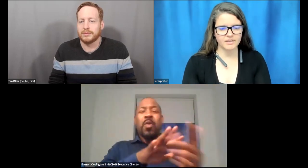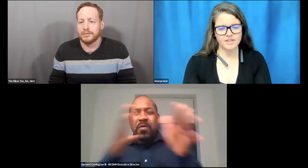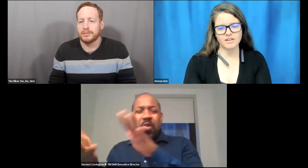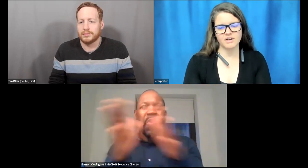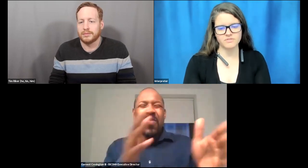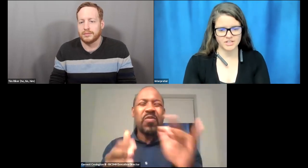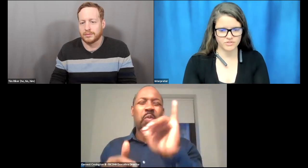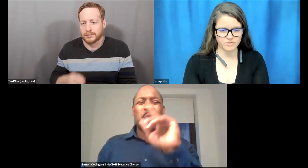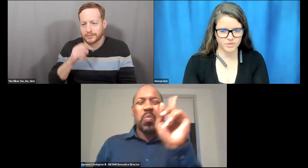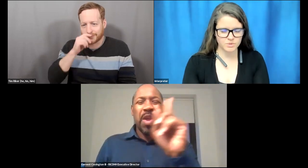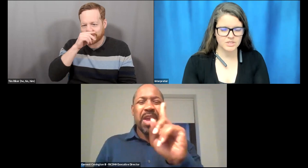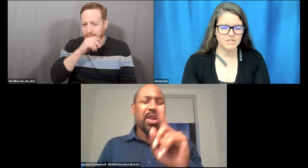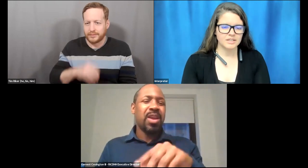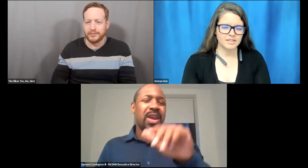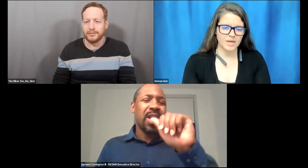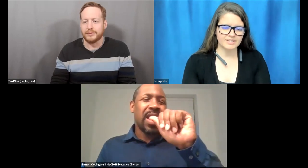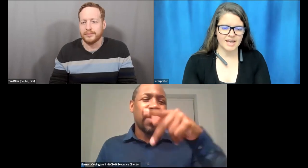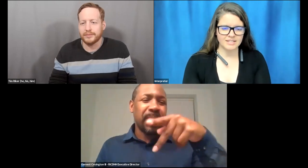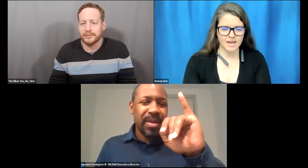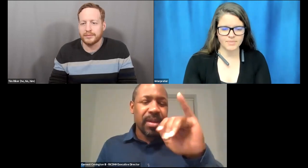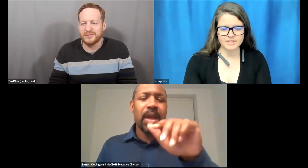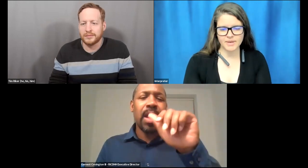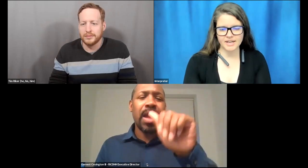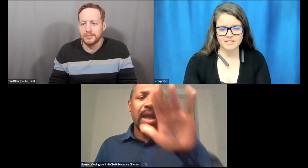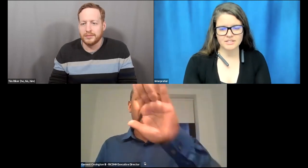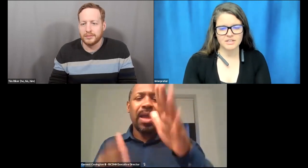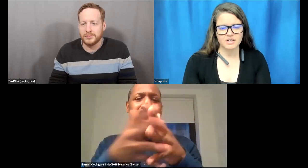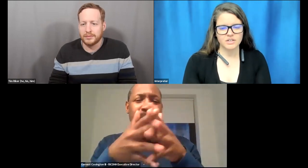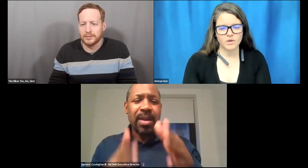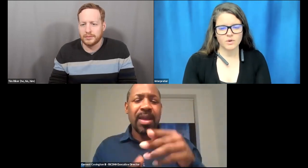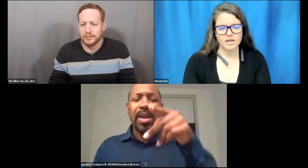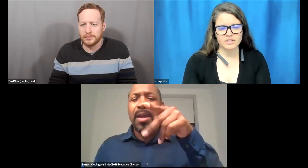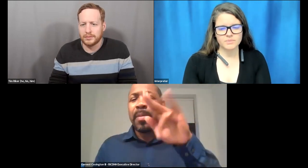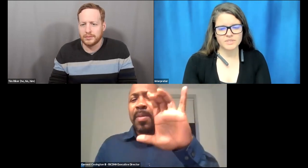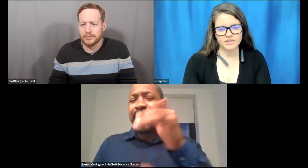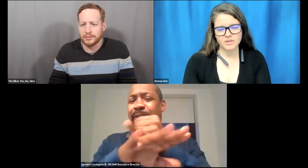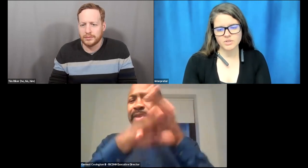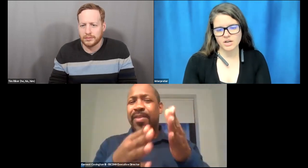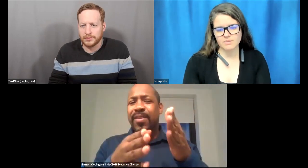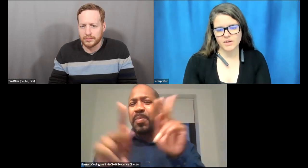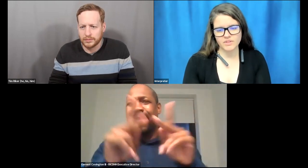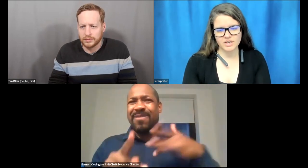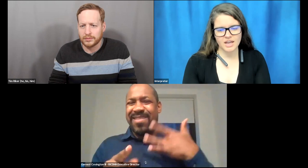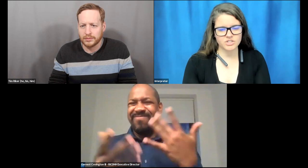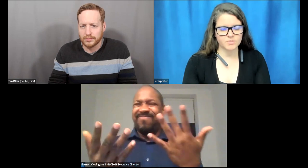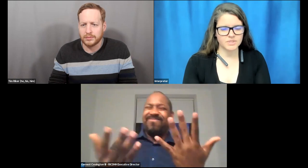and then it kind of fades from view. That's as it has happened in the past. You know, specifically talking about the Asia